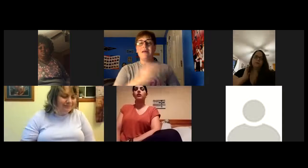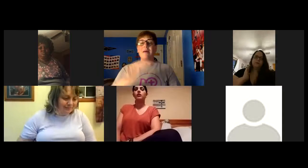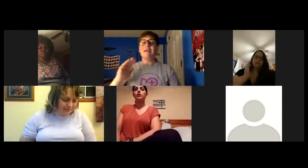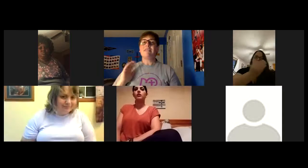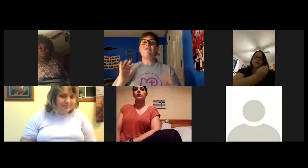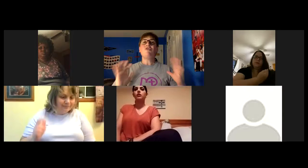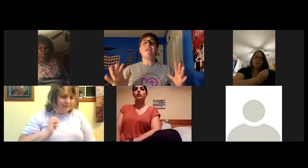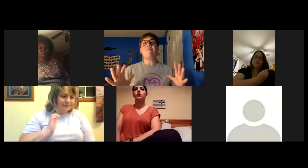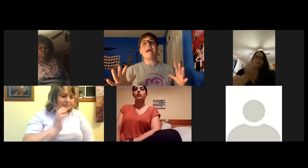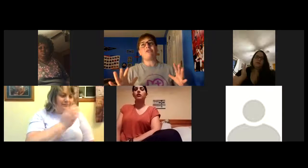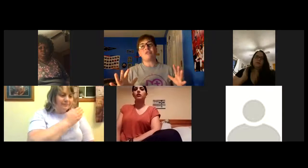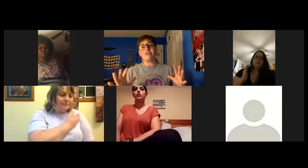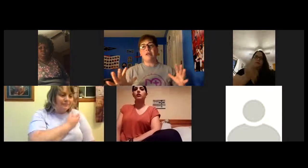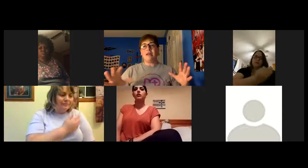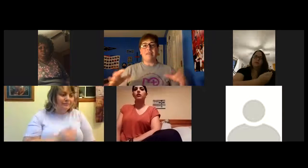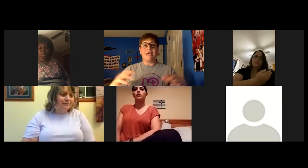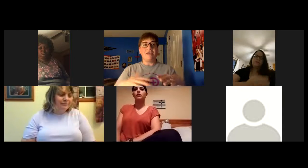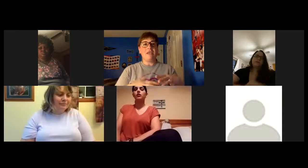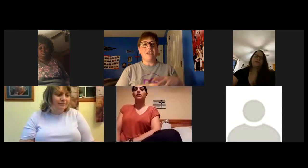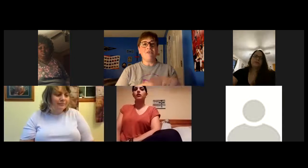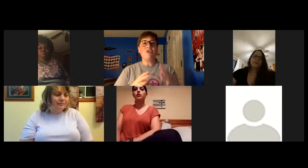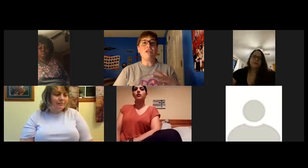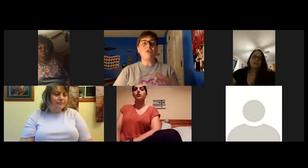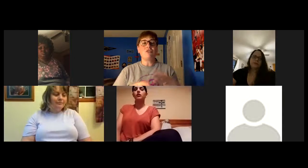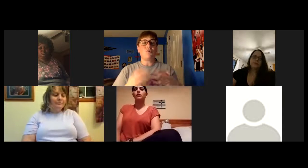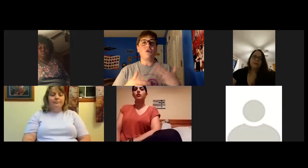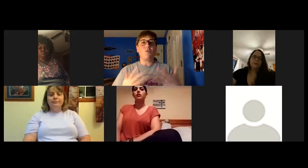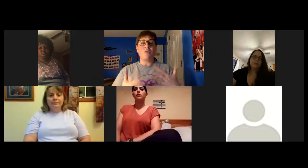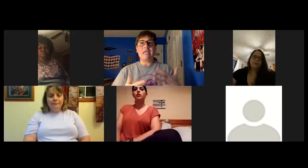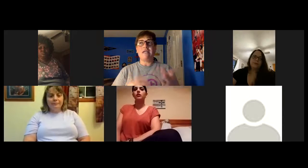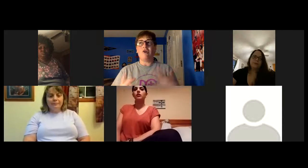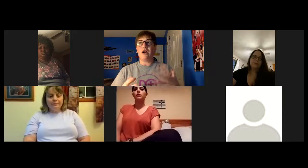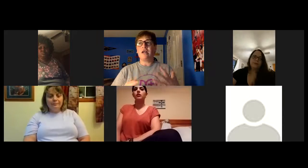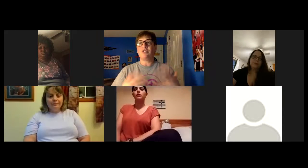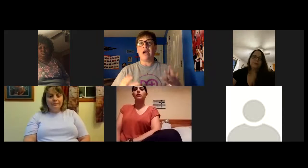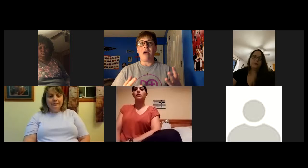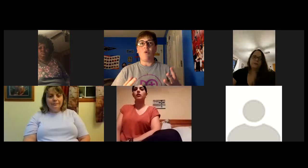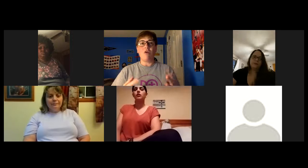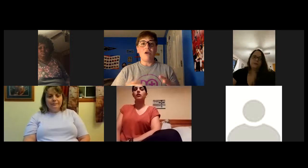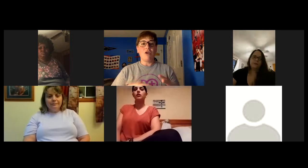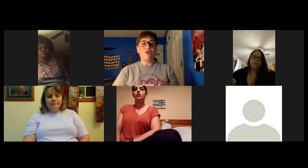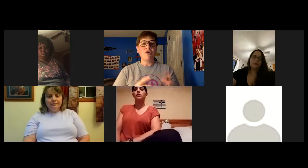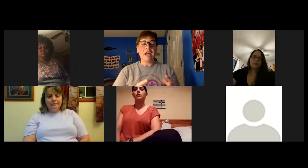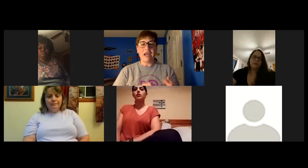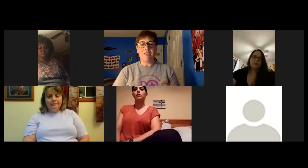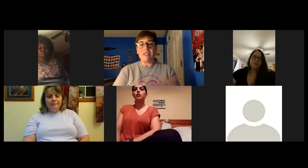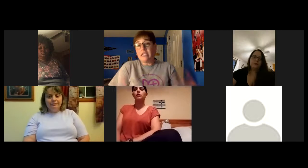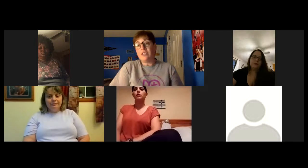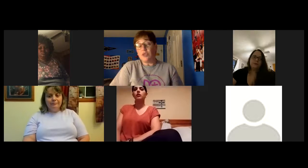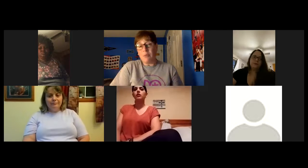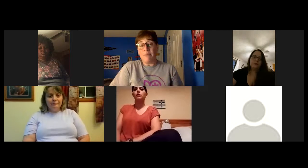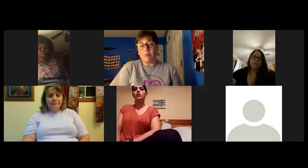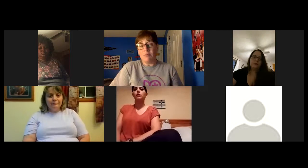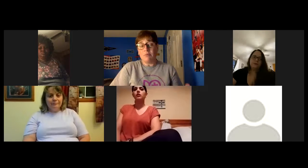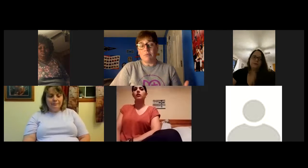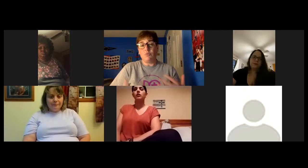way. Because if you can imagine that if you're going to use the word we or us or our, you're going to have at least